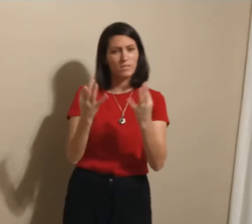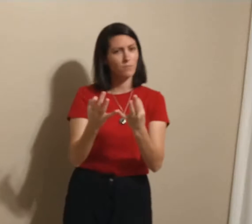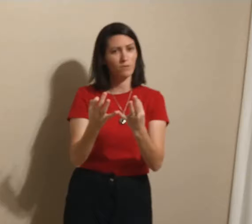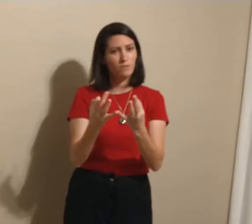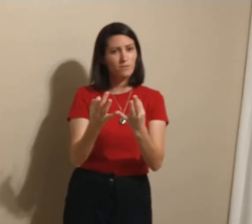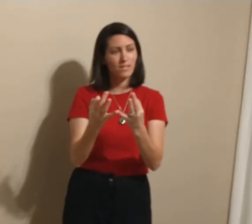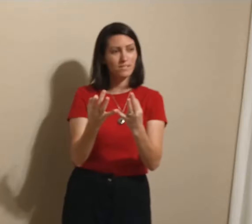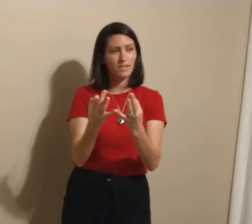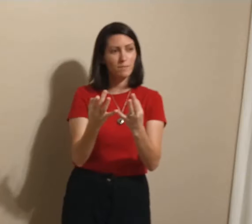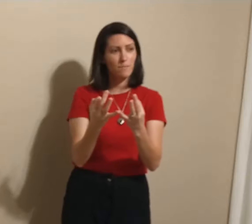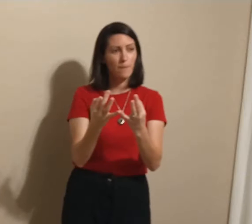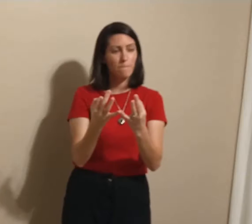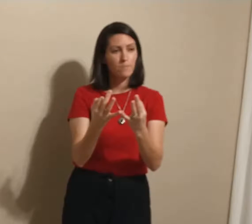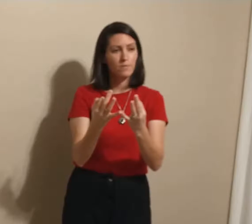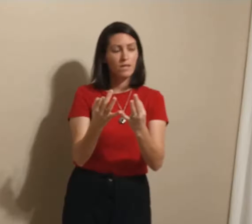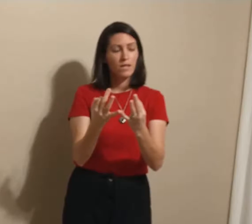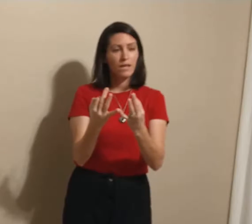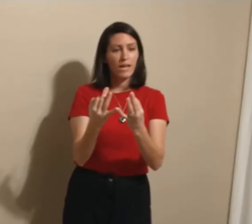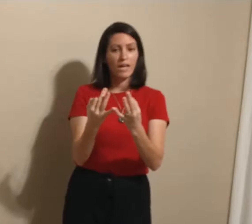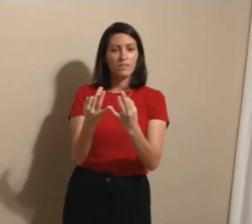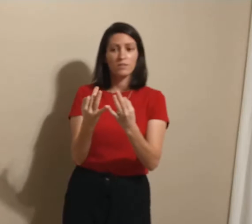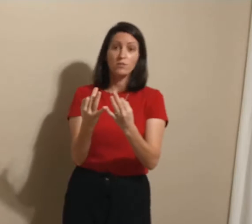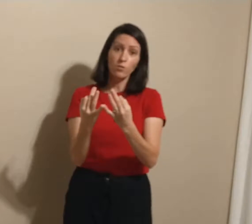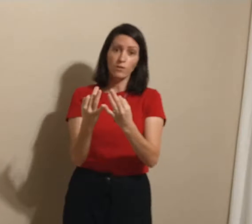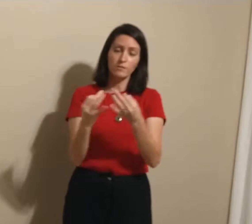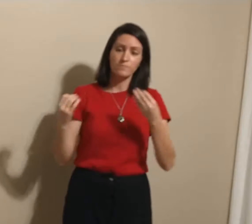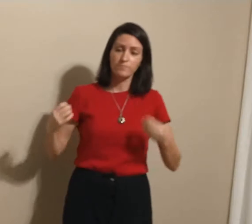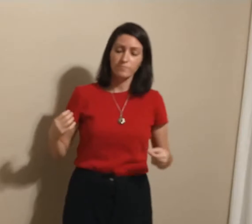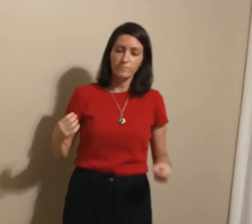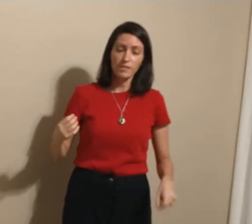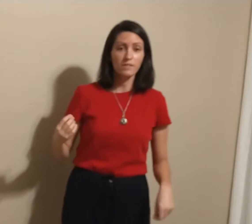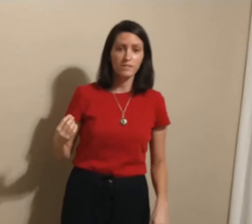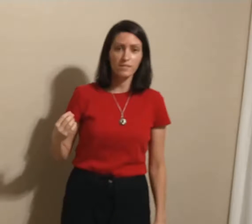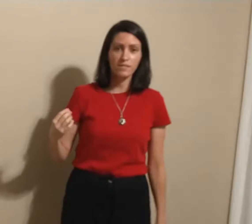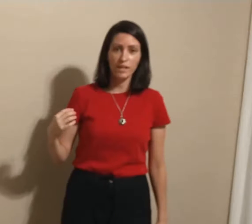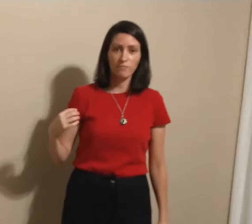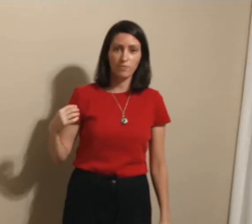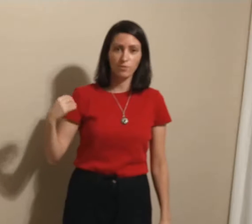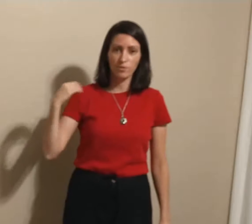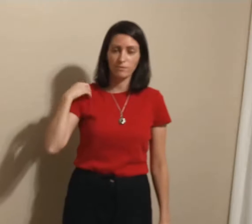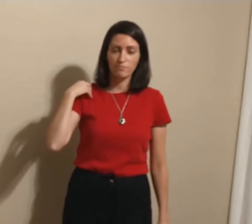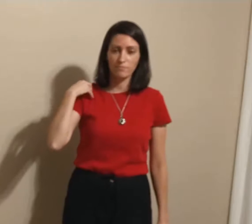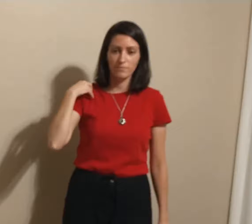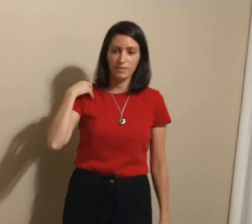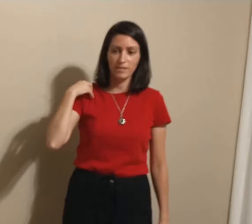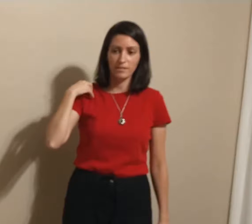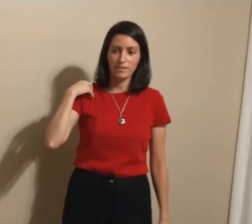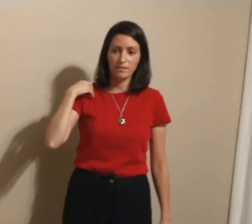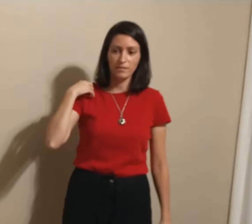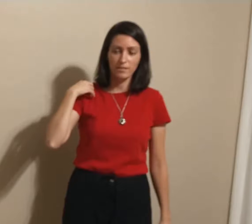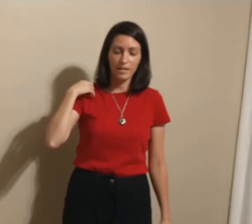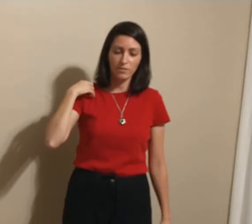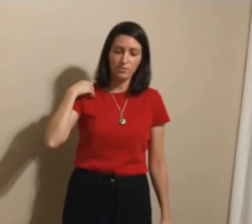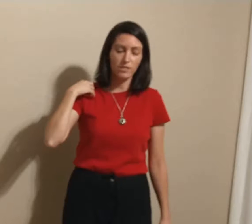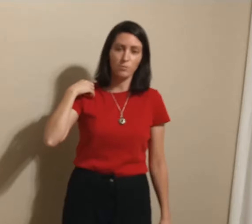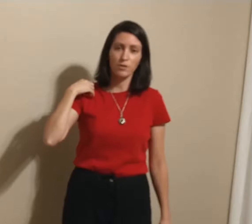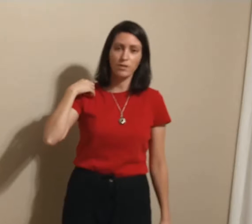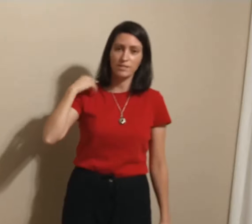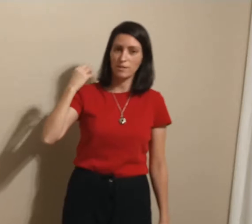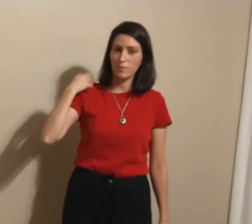time we've used that sign. And the Lord. This is the sign for Lord. It kind of looks like you're putting on a